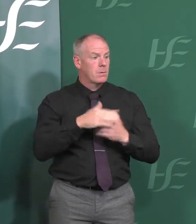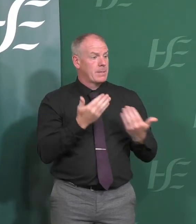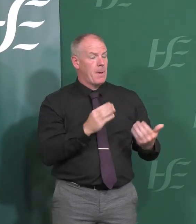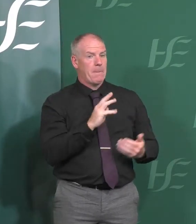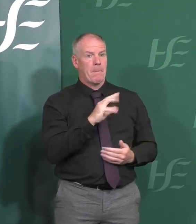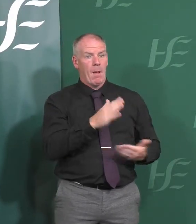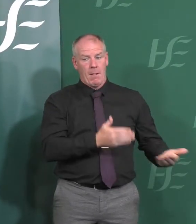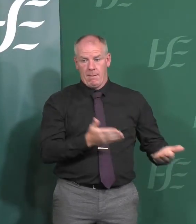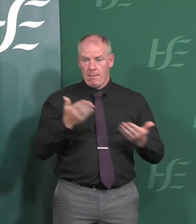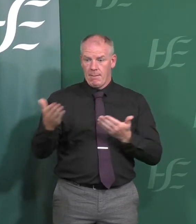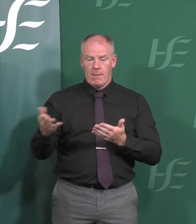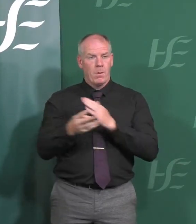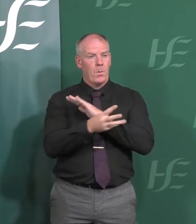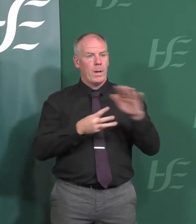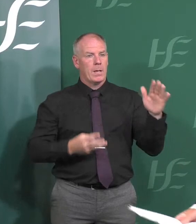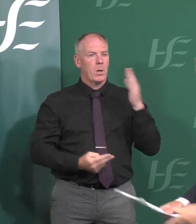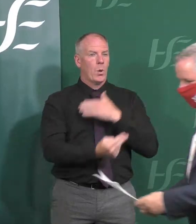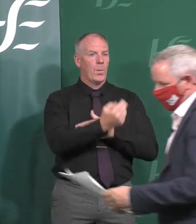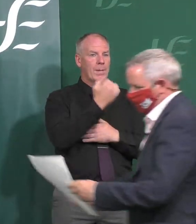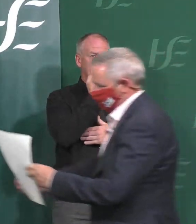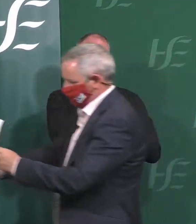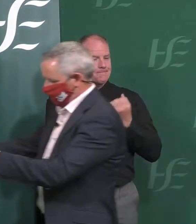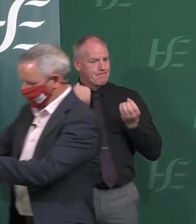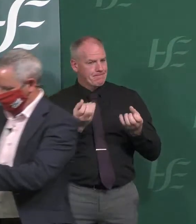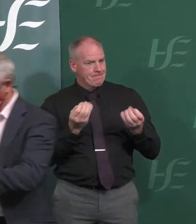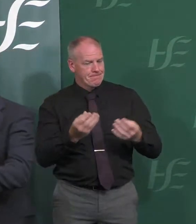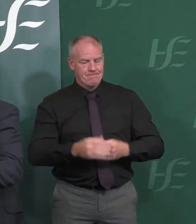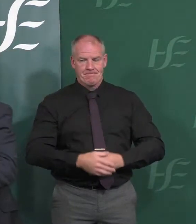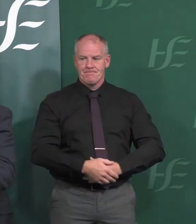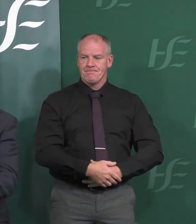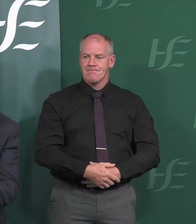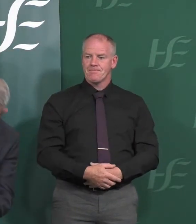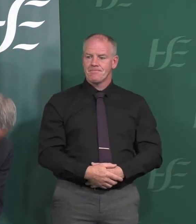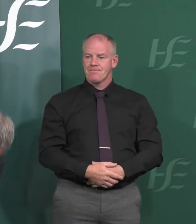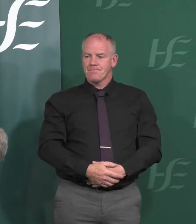Paul first, please, to give his weekly update?